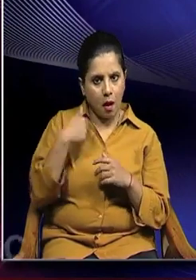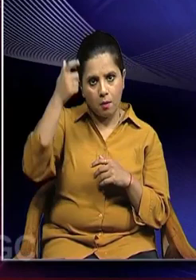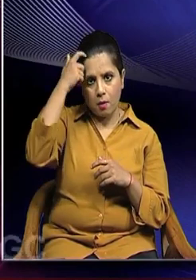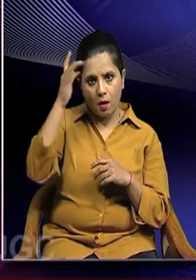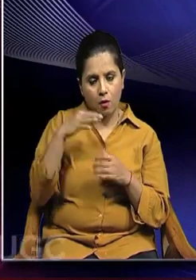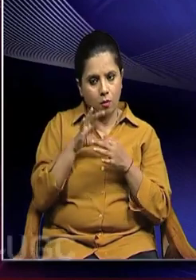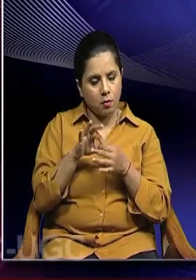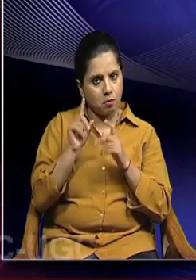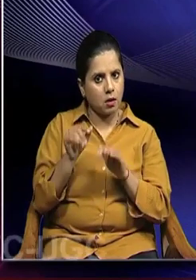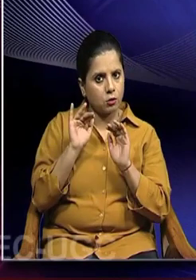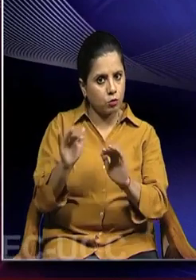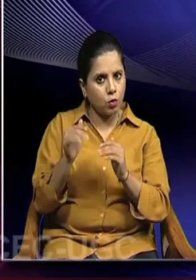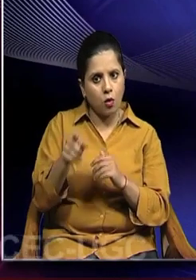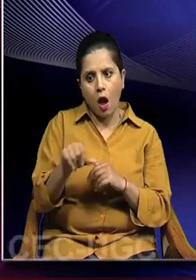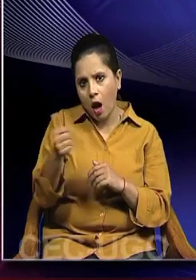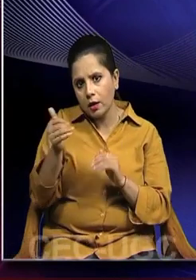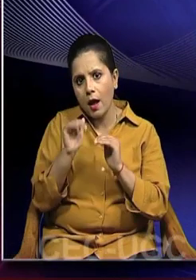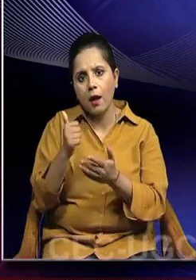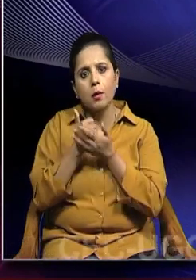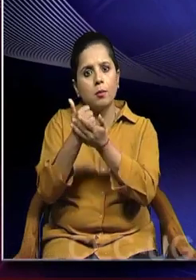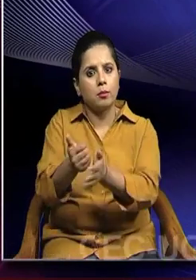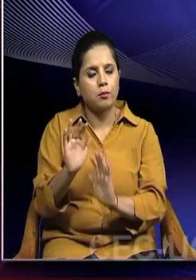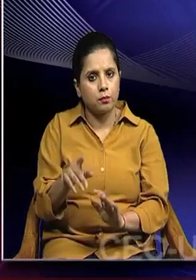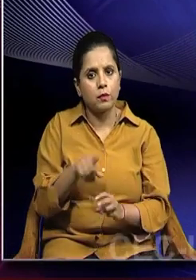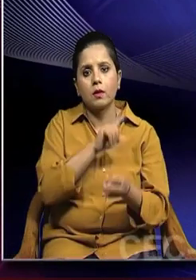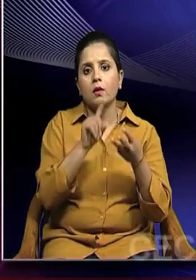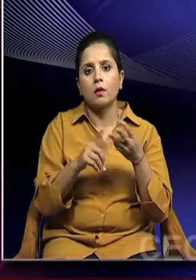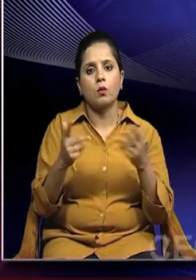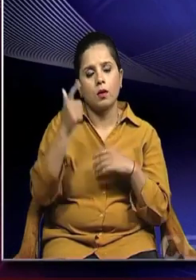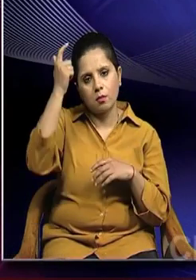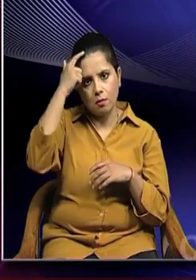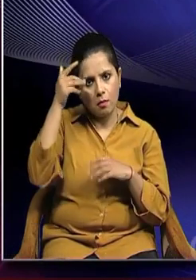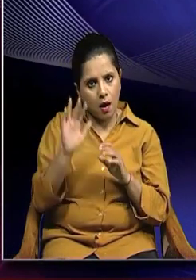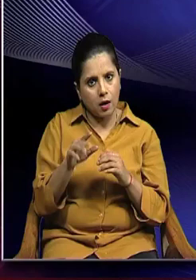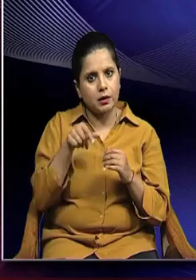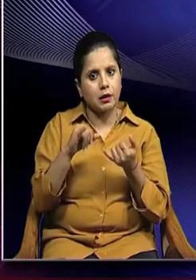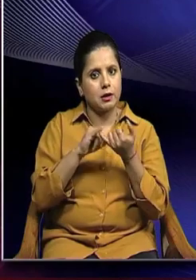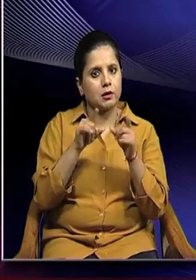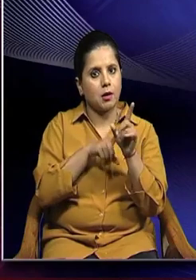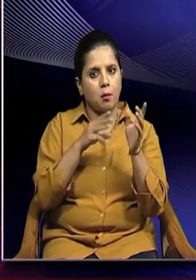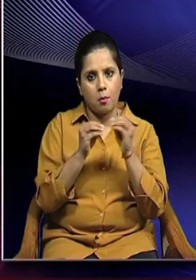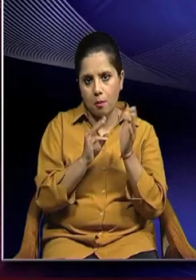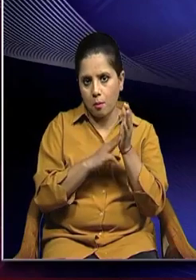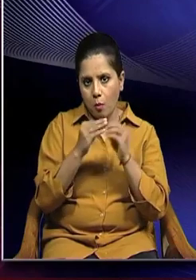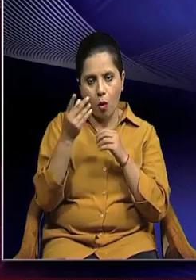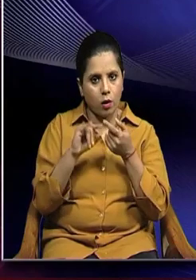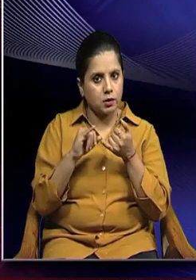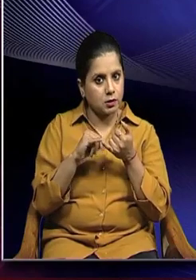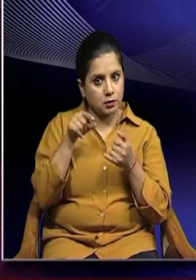to cooperate with others, to help others. And eventually the third one is mindset of symbiosis, which is the ultimate